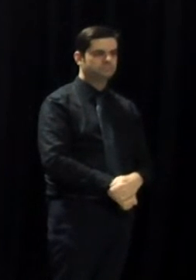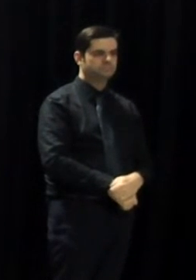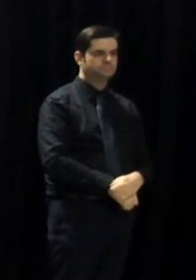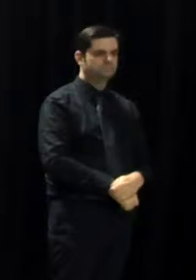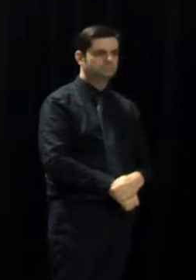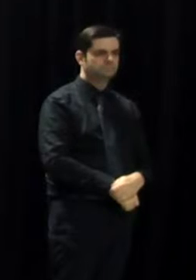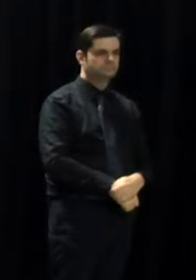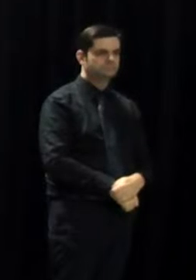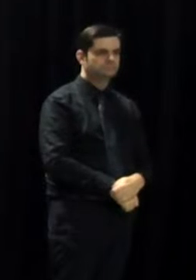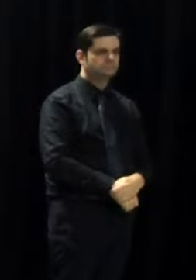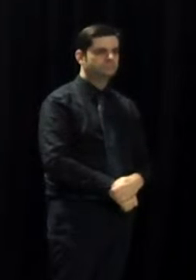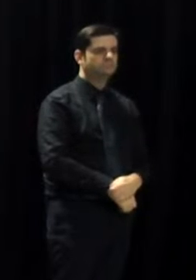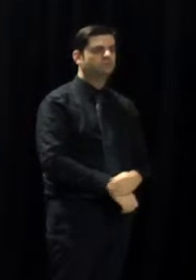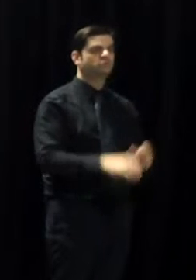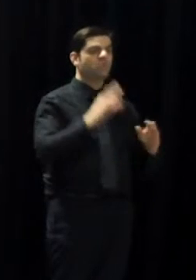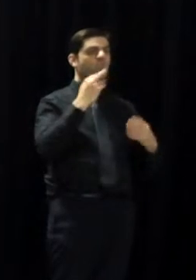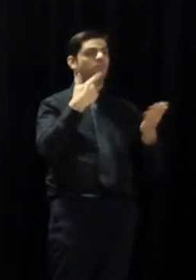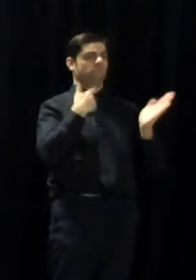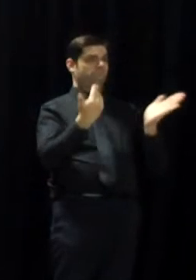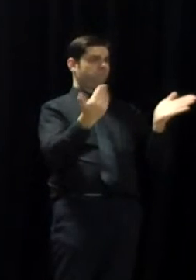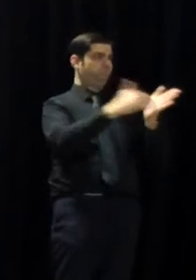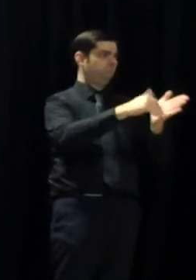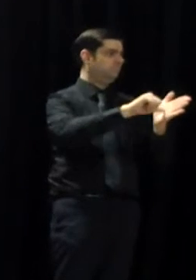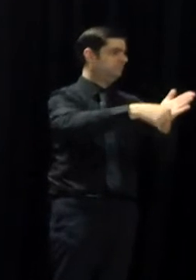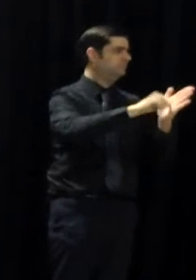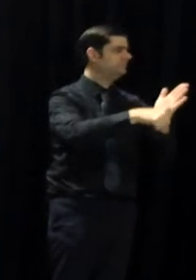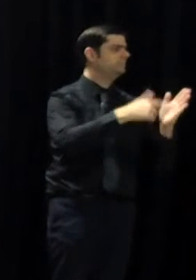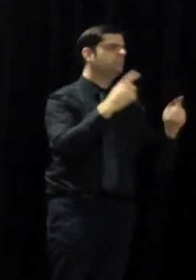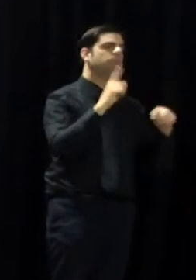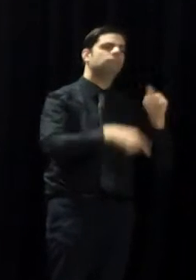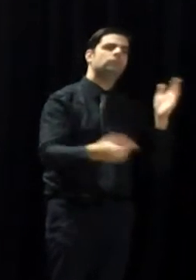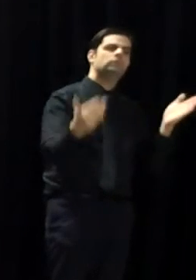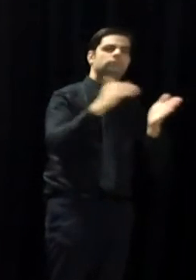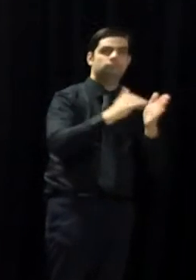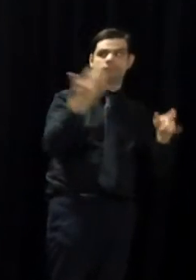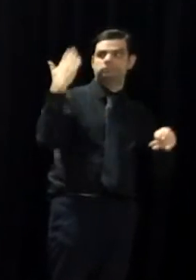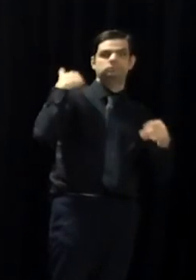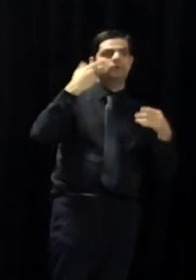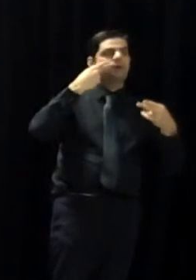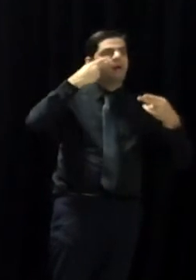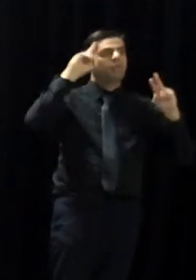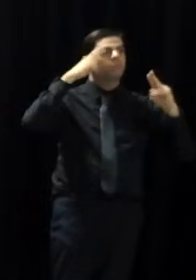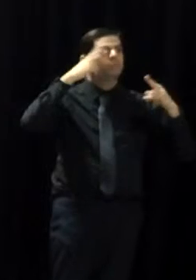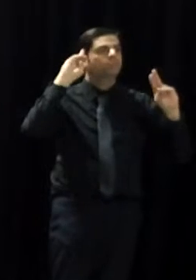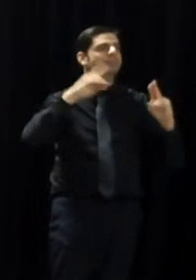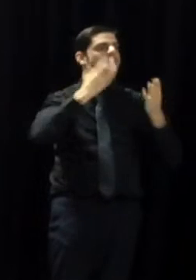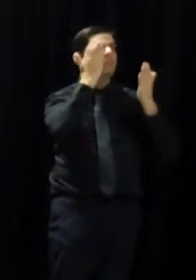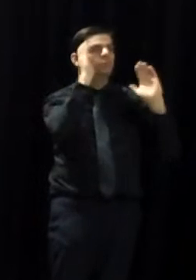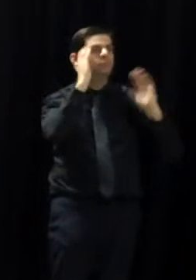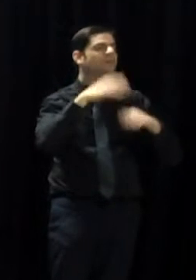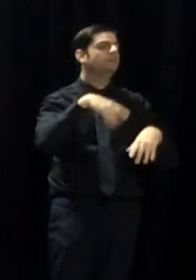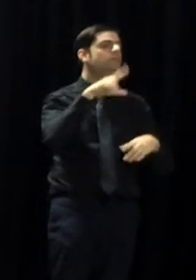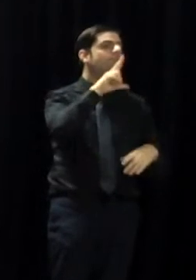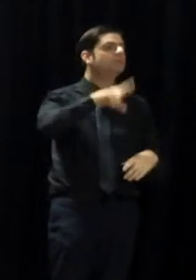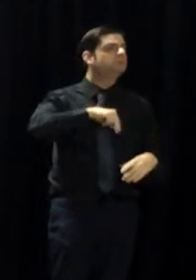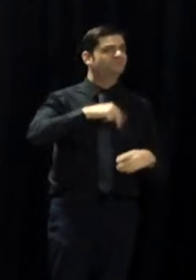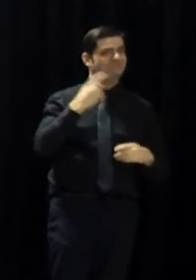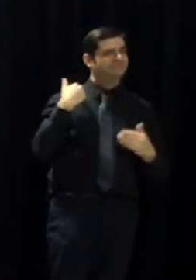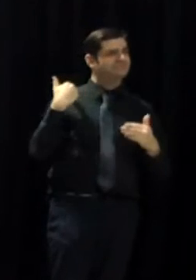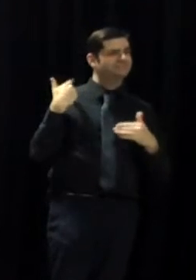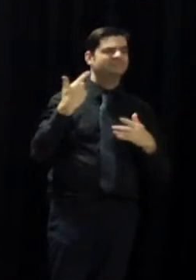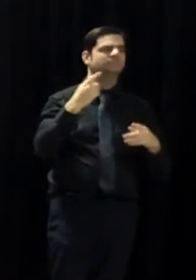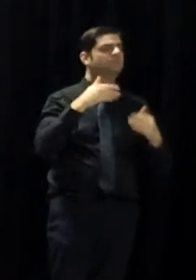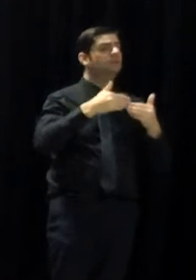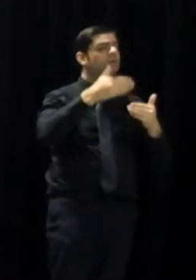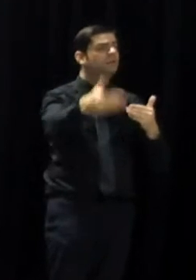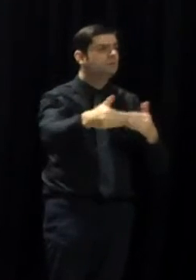change their plans. If you had plans that involve quite a few people being together celebrating Hanukkah